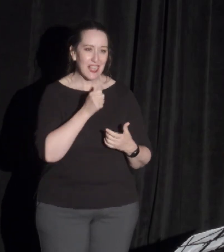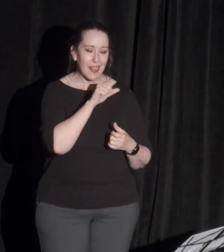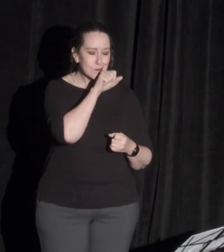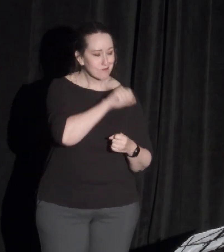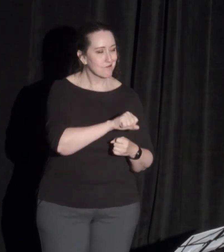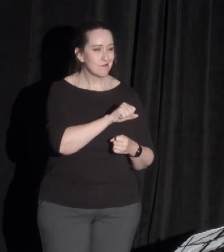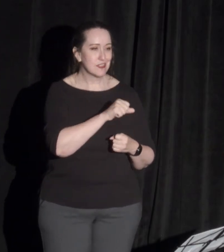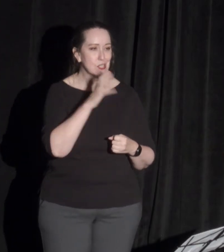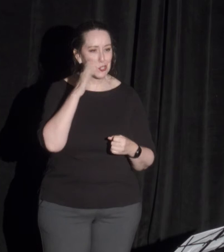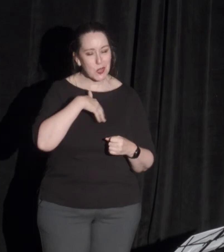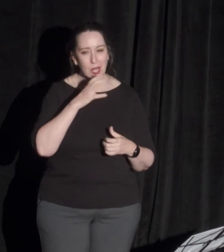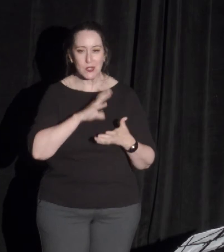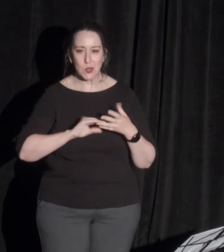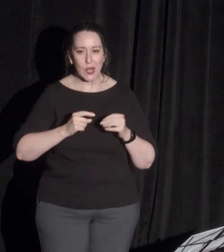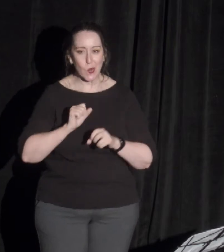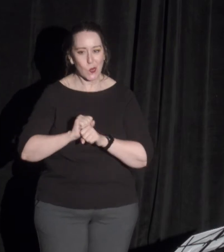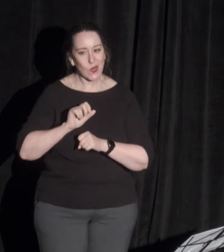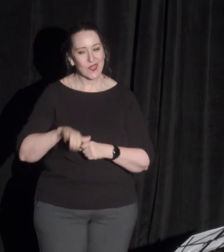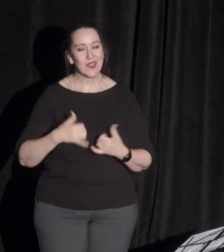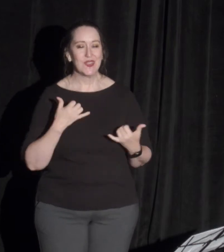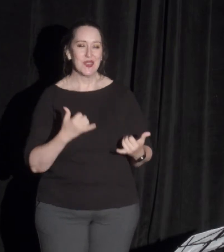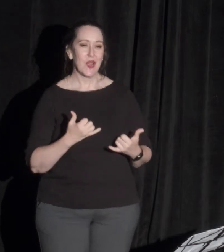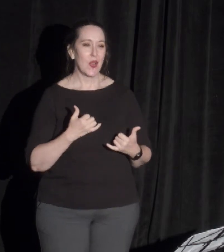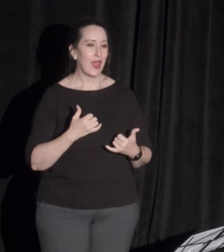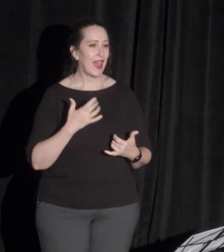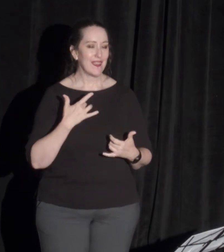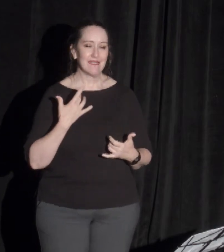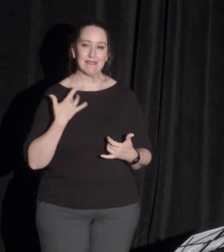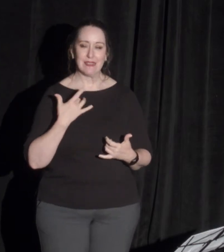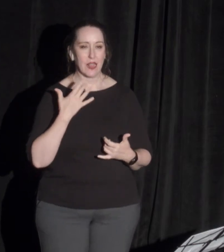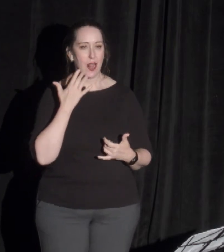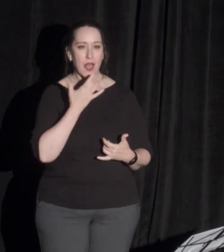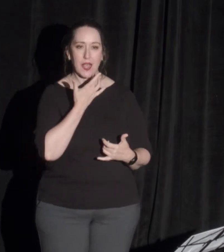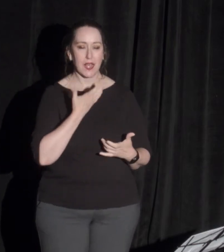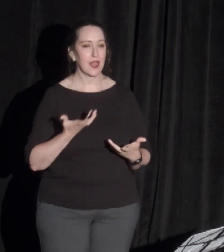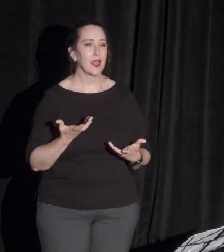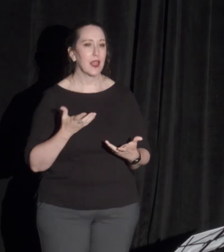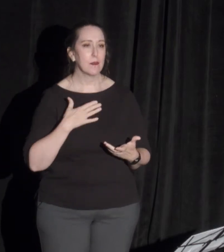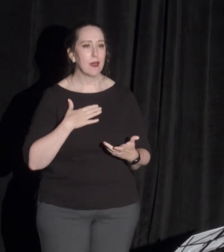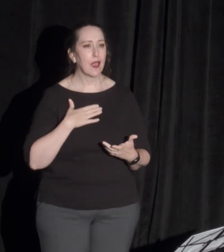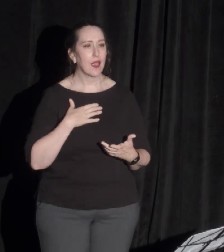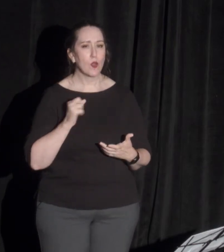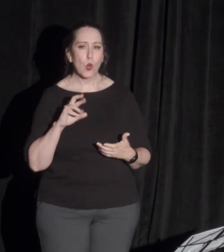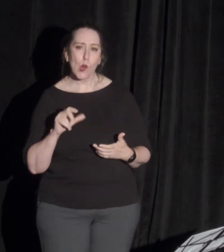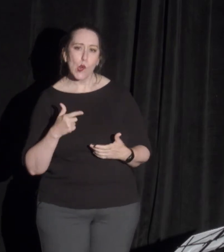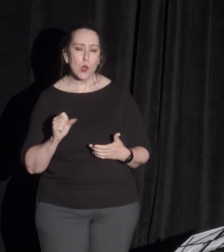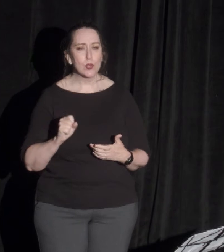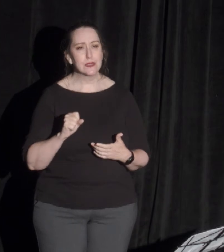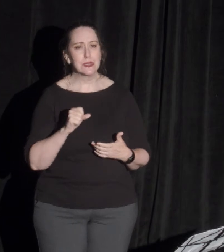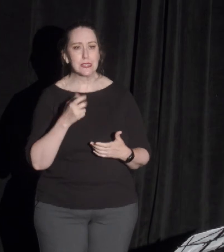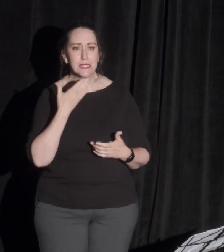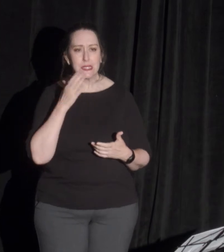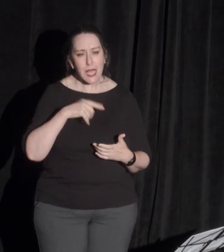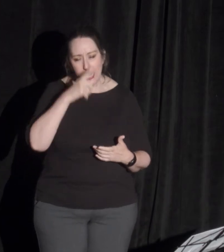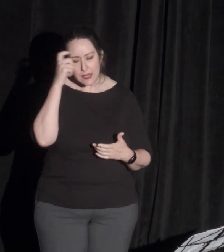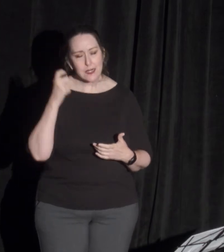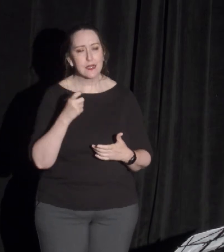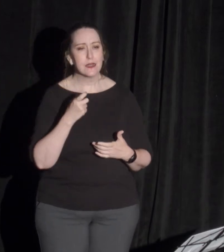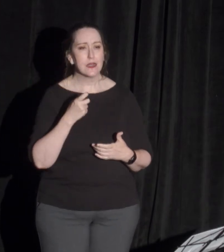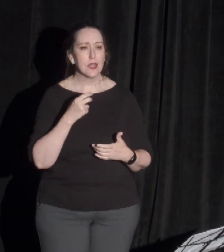gets to work on them now. I feel so lucky. To my rogues, my nightmares, my raccoons, I couldn't have survived